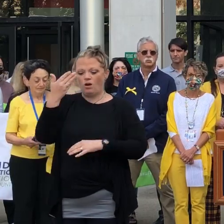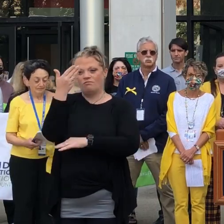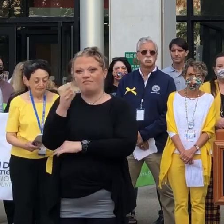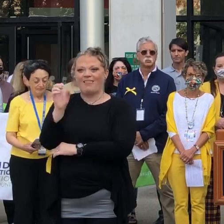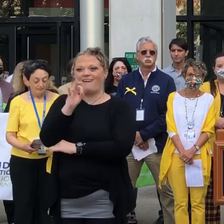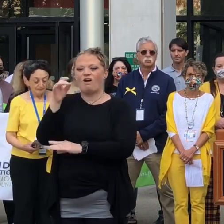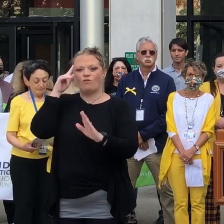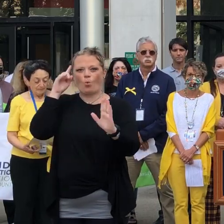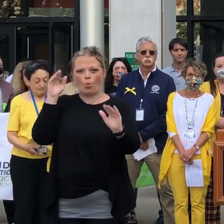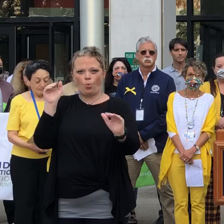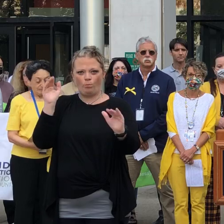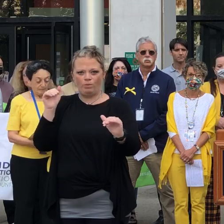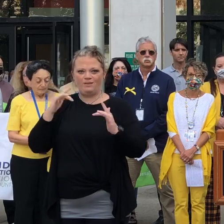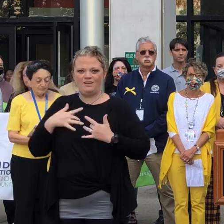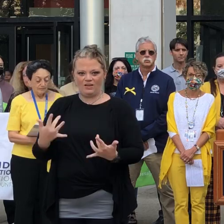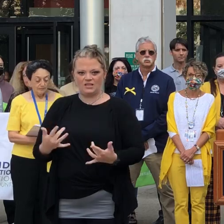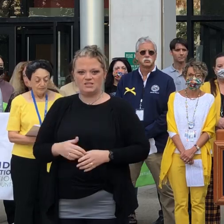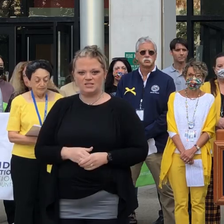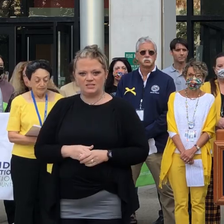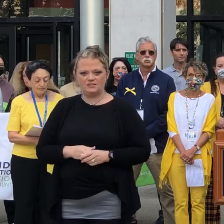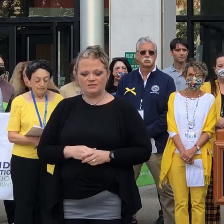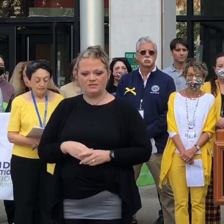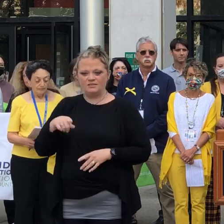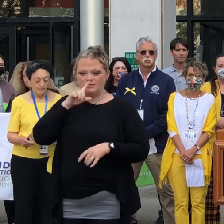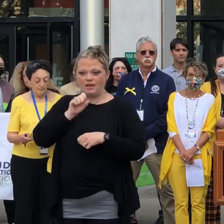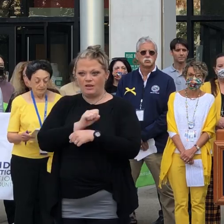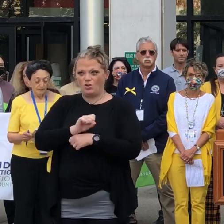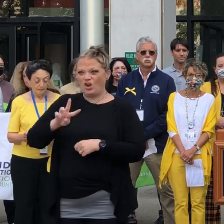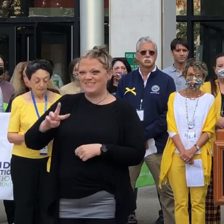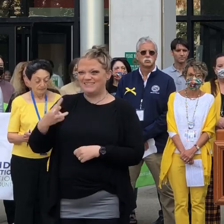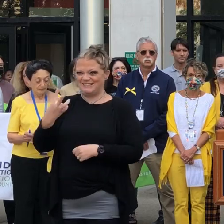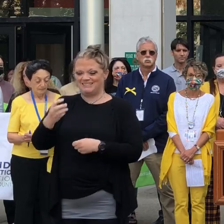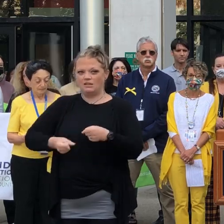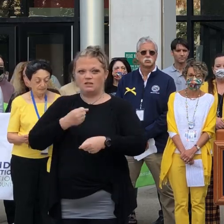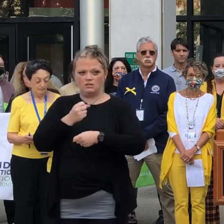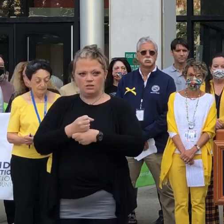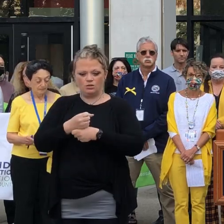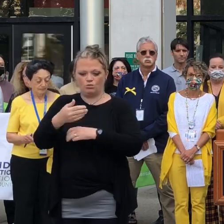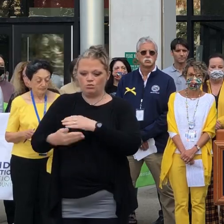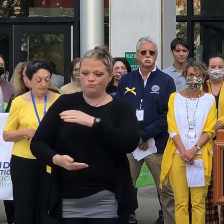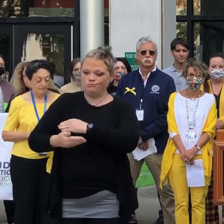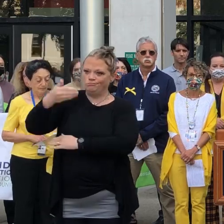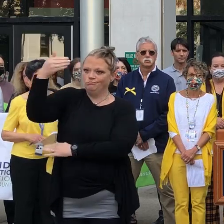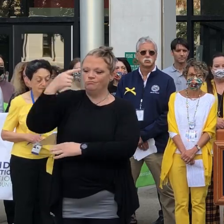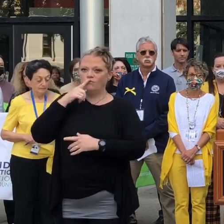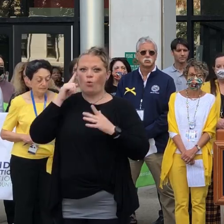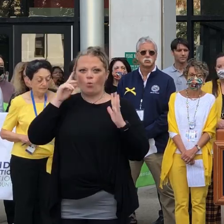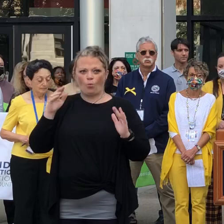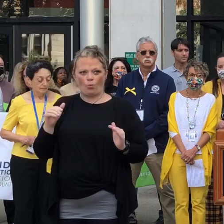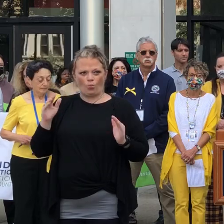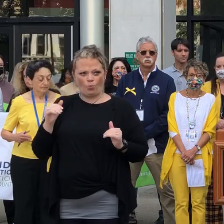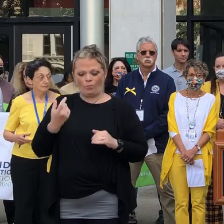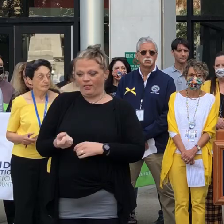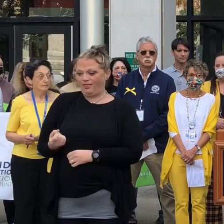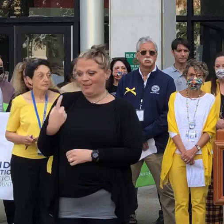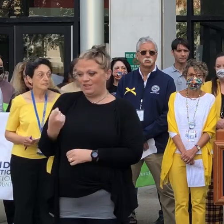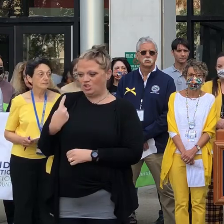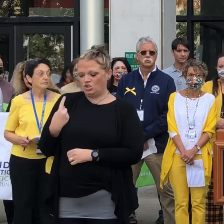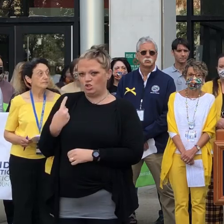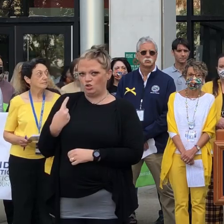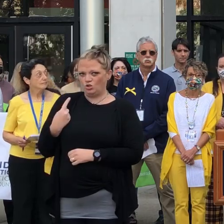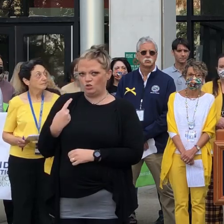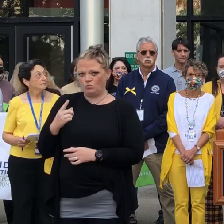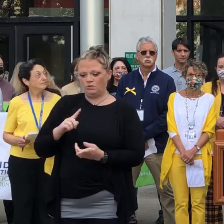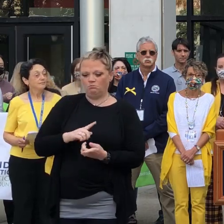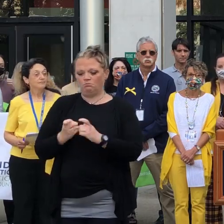Hope event. This is actually our 6th year of raising the Flag of Hope. Last year, obviously, we took a little